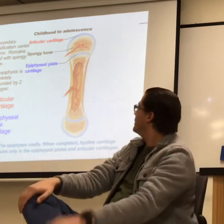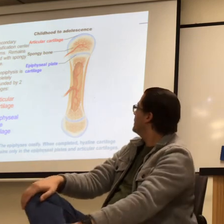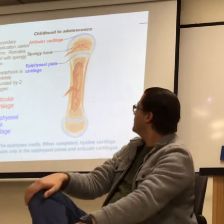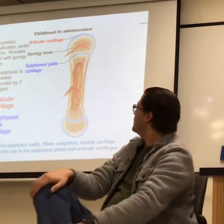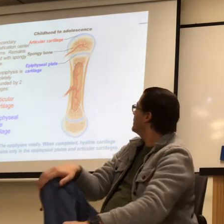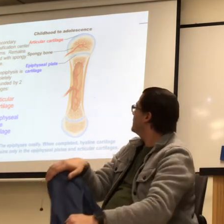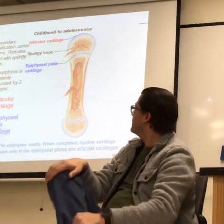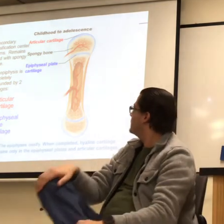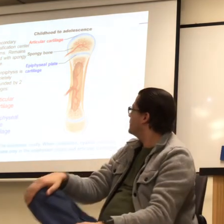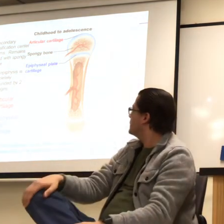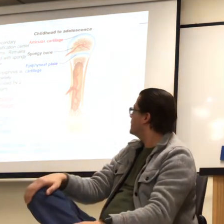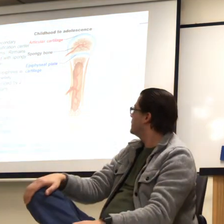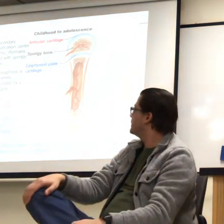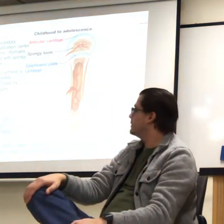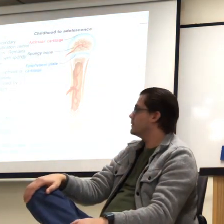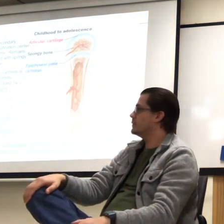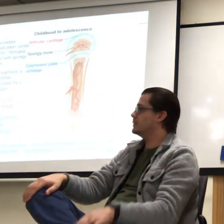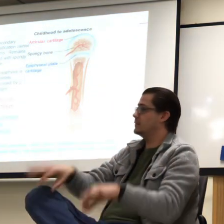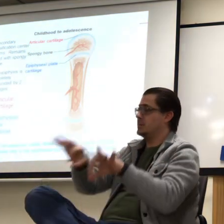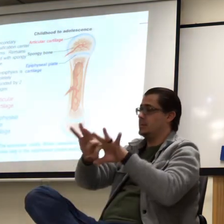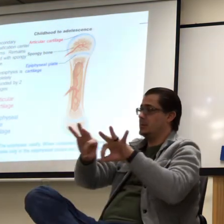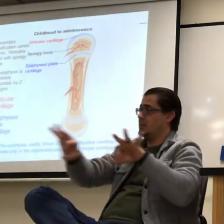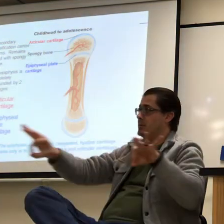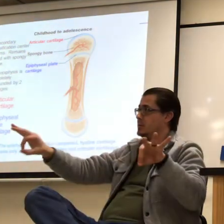And it's hollowed out